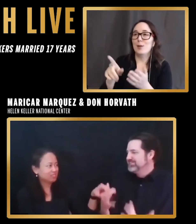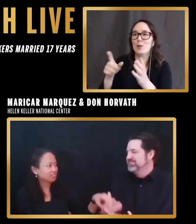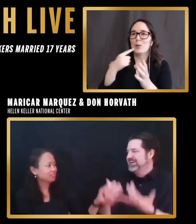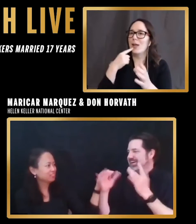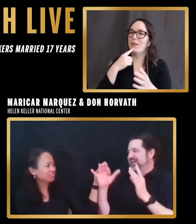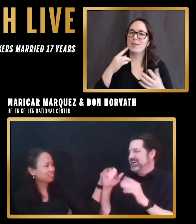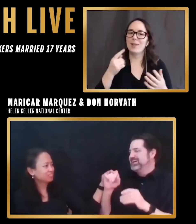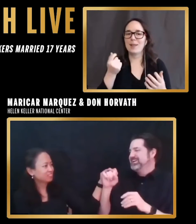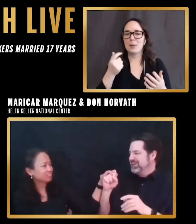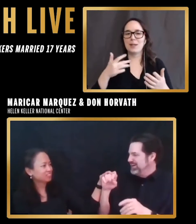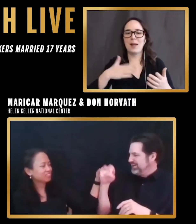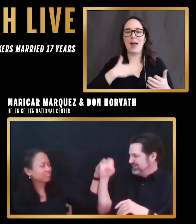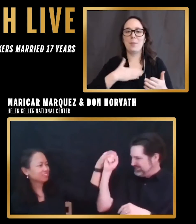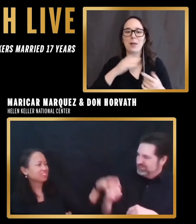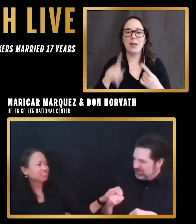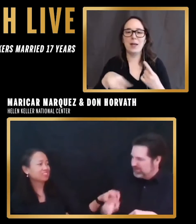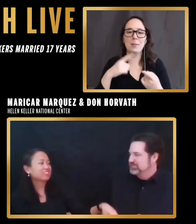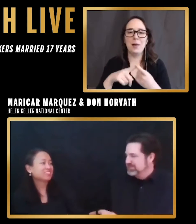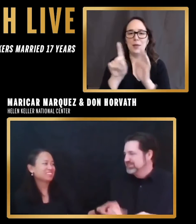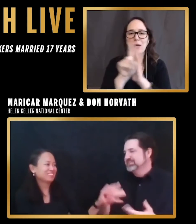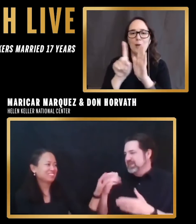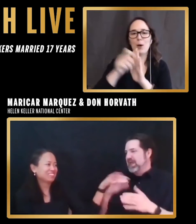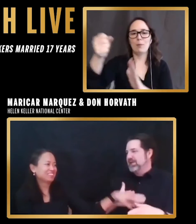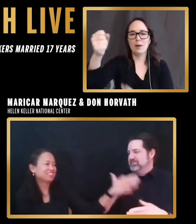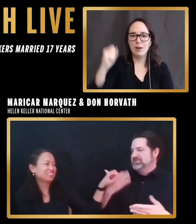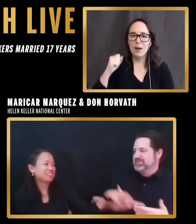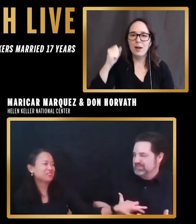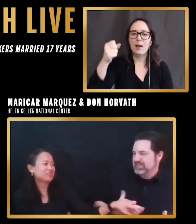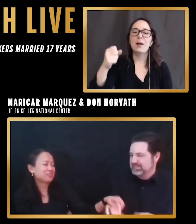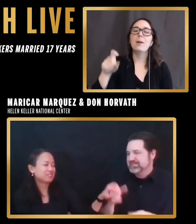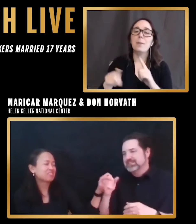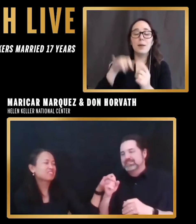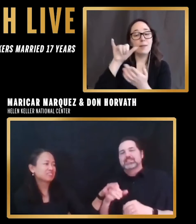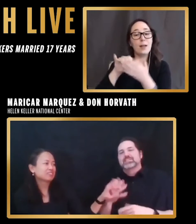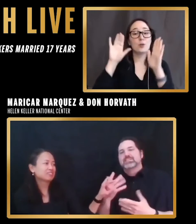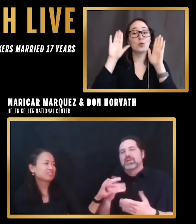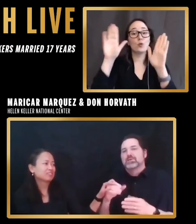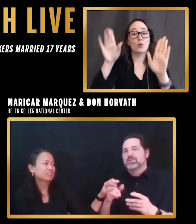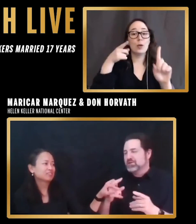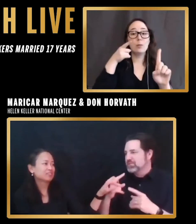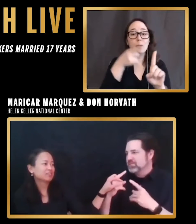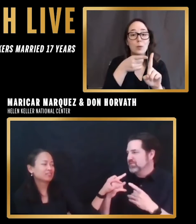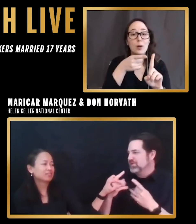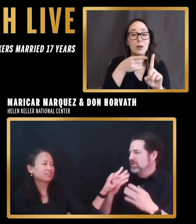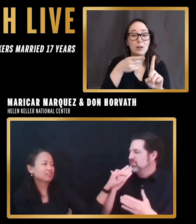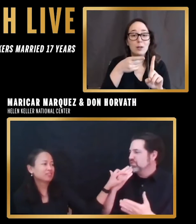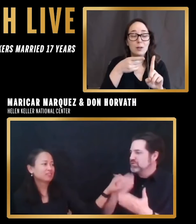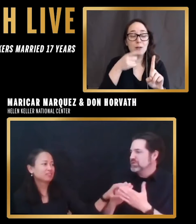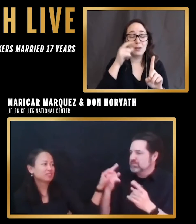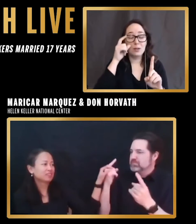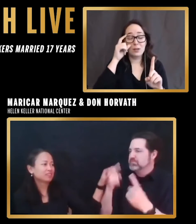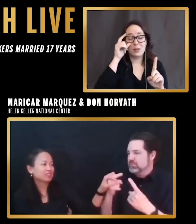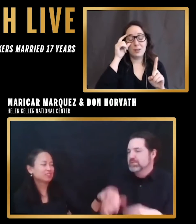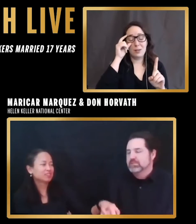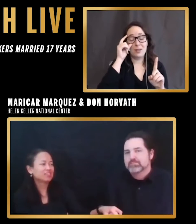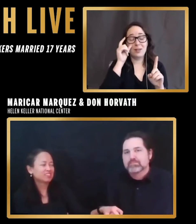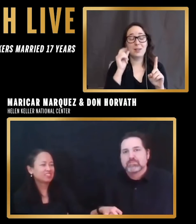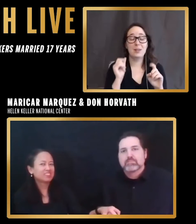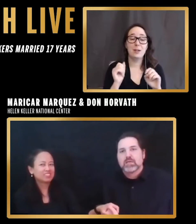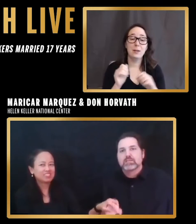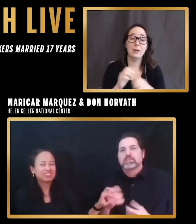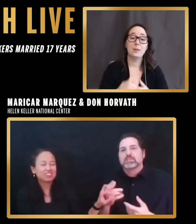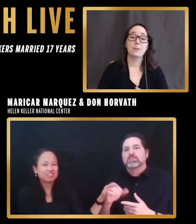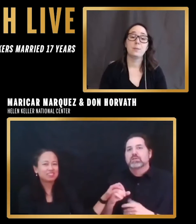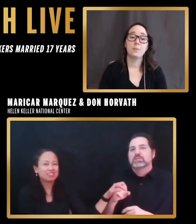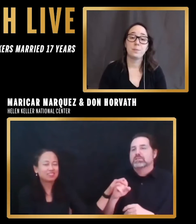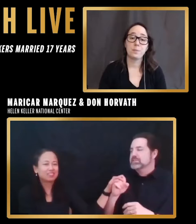else was certainly upset about it. But I think that brings up a great point, which is, I think for those who aren't